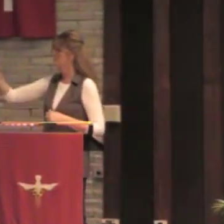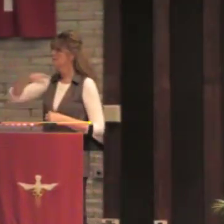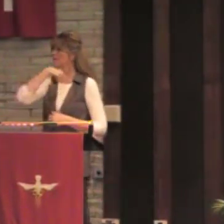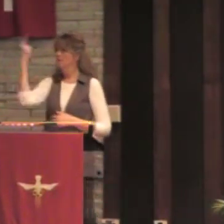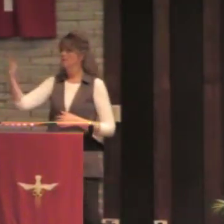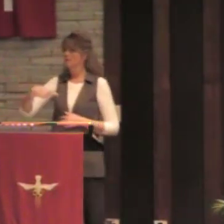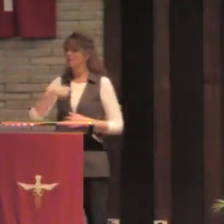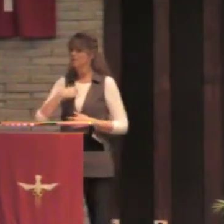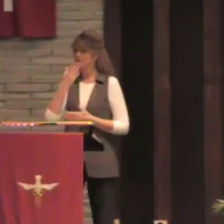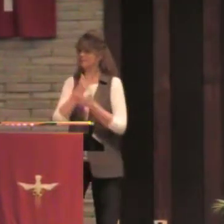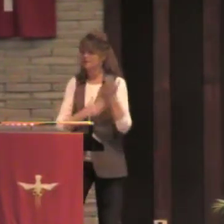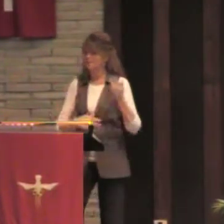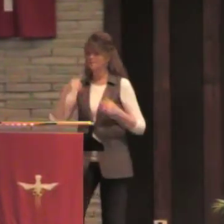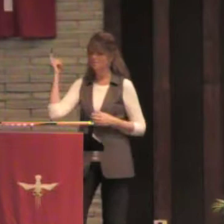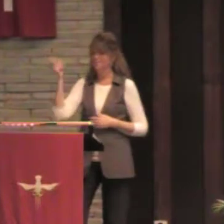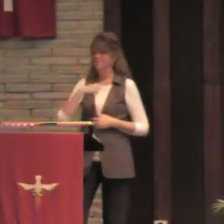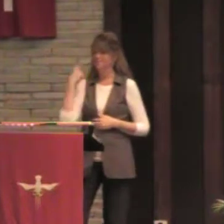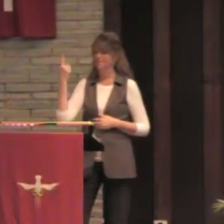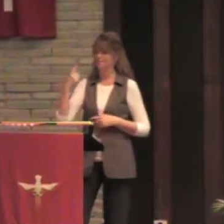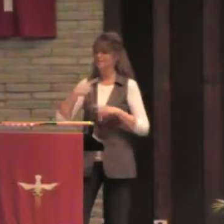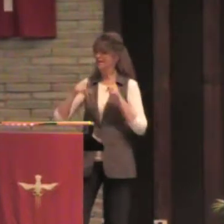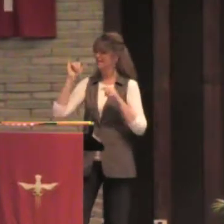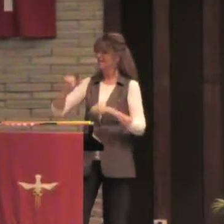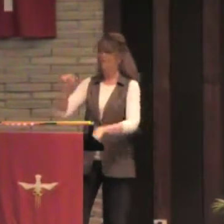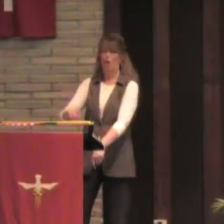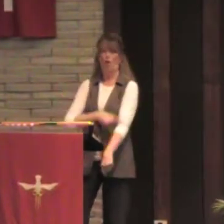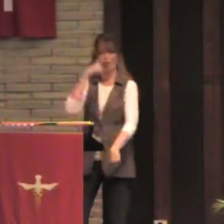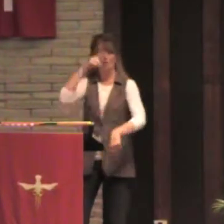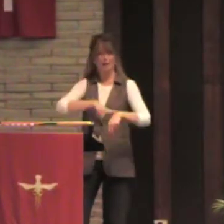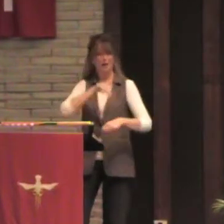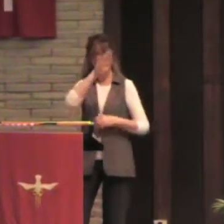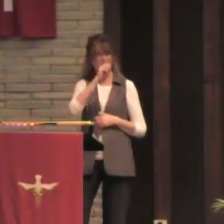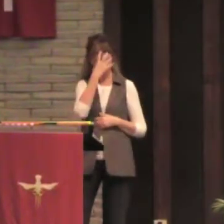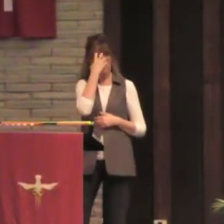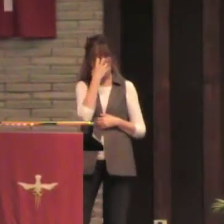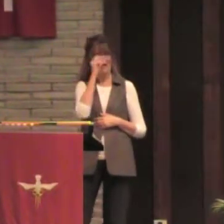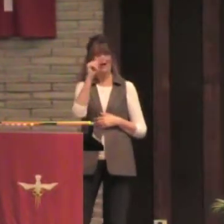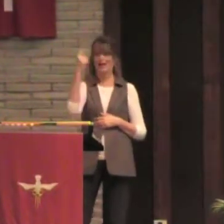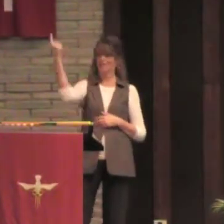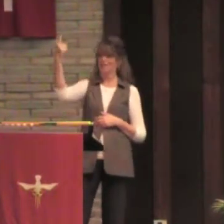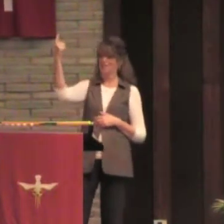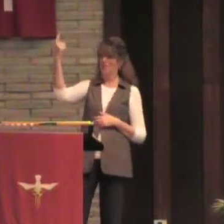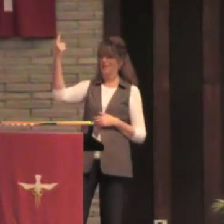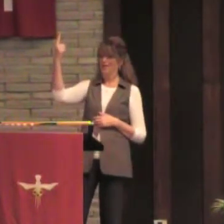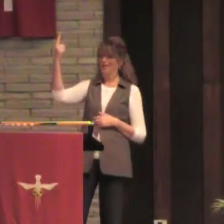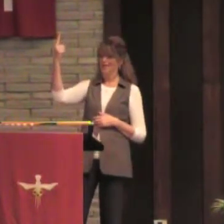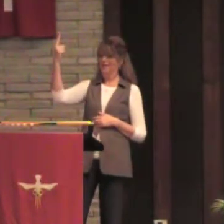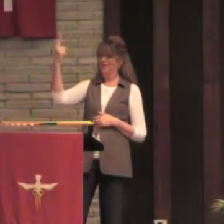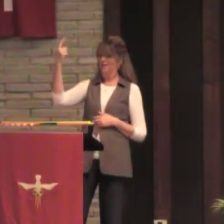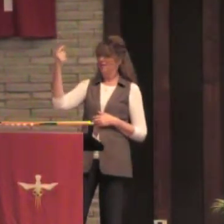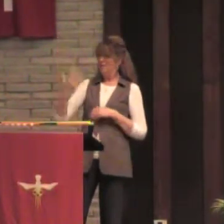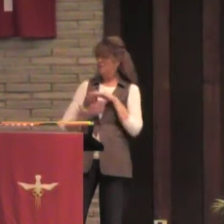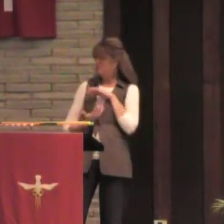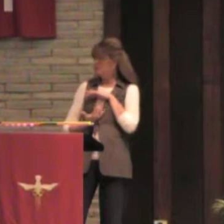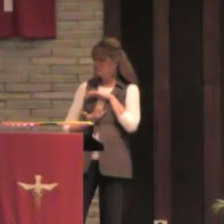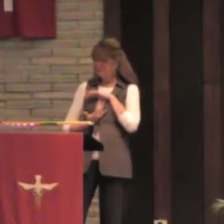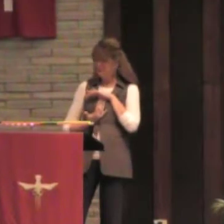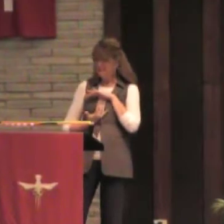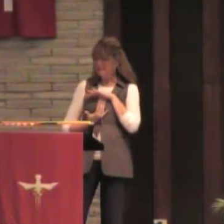Sometimes they carry those grudges for years and years after the parent is deceased. And that's a long time